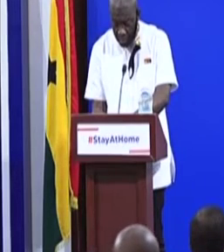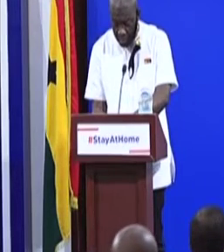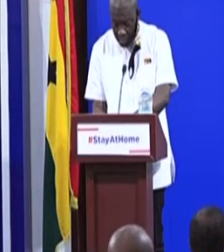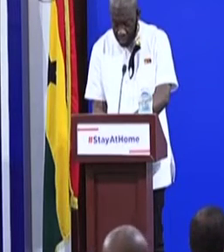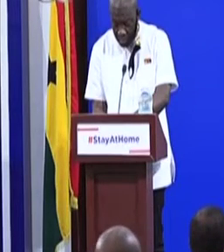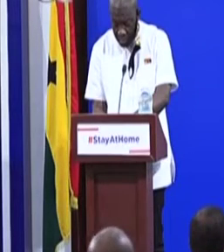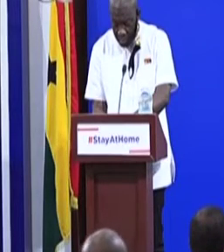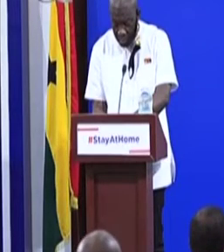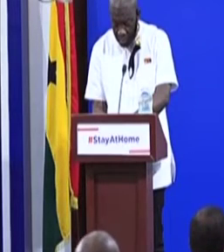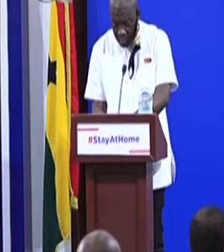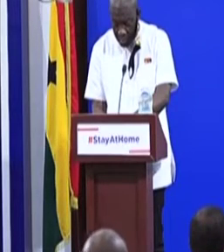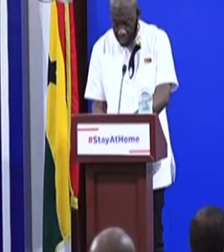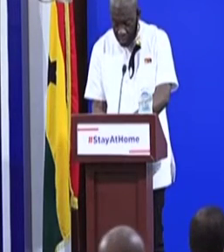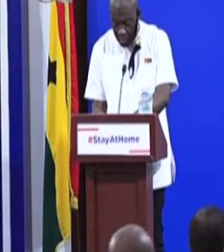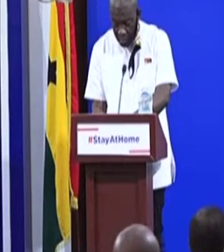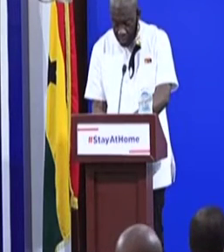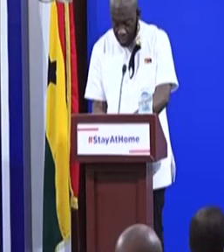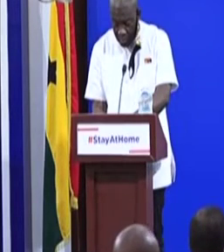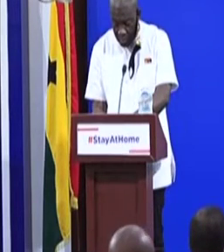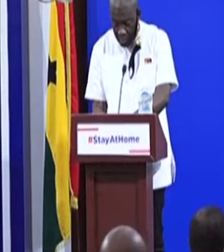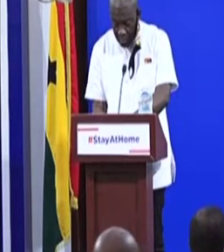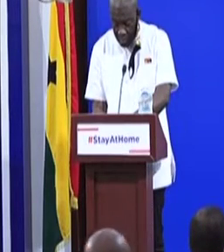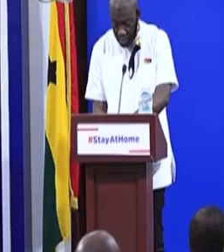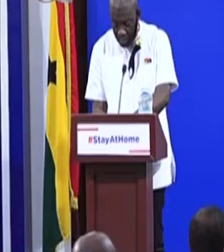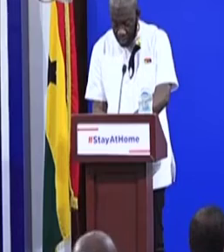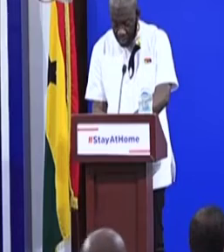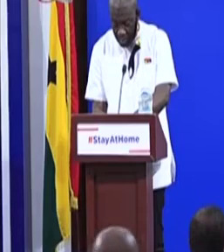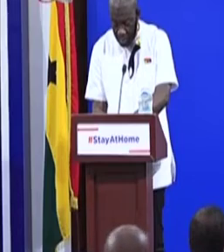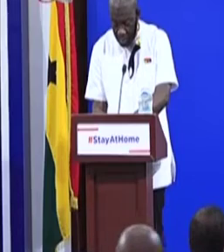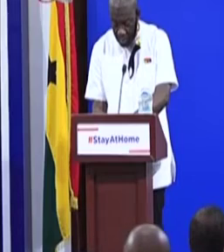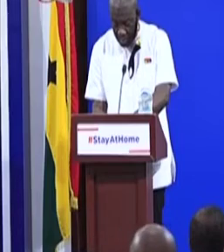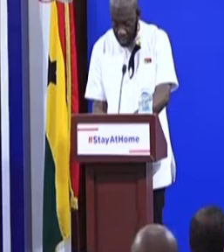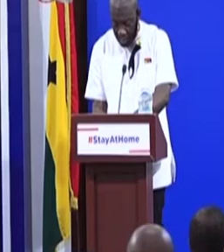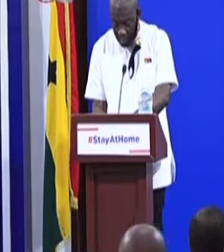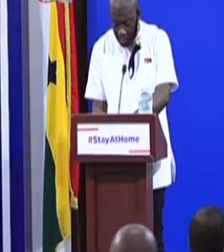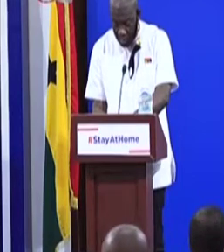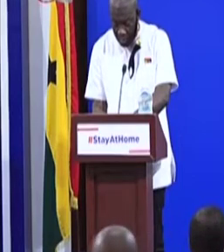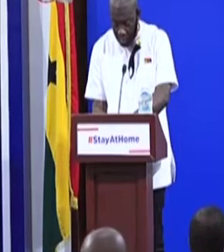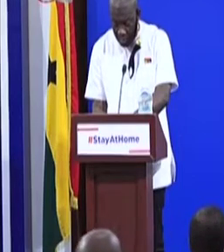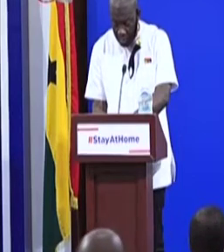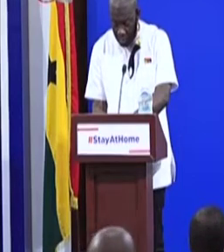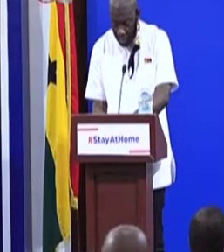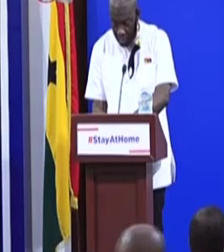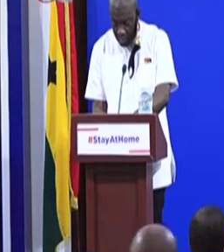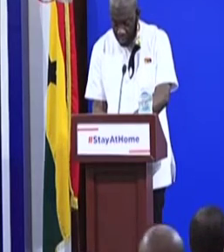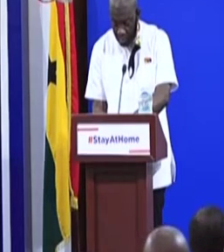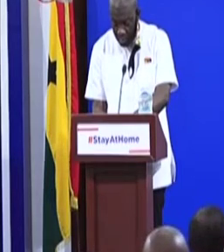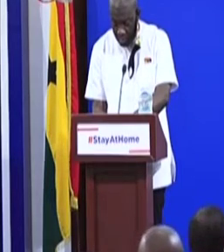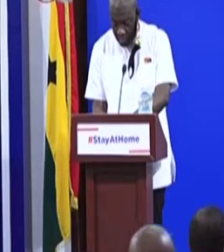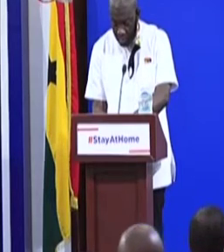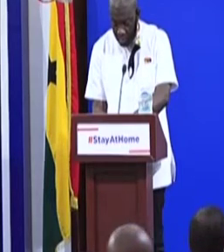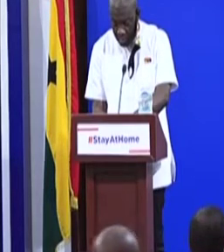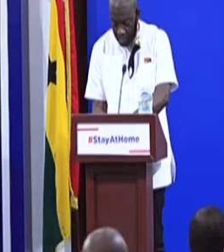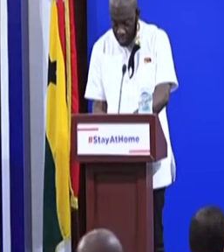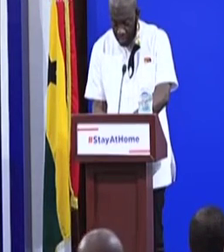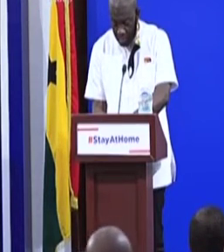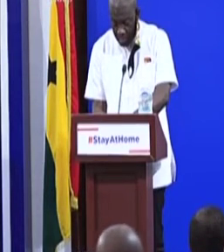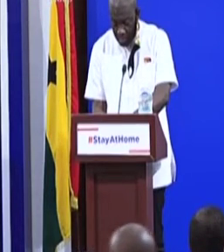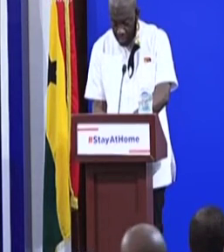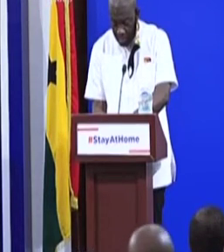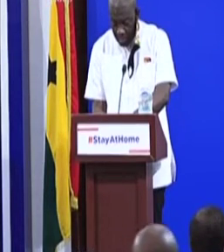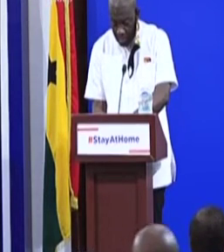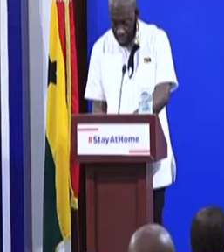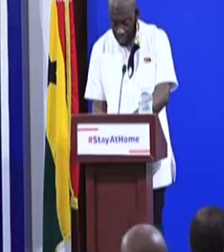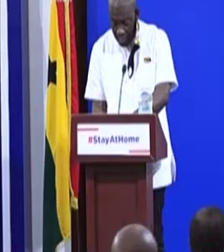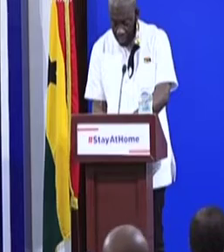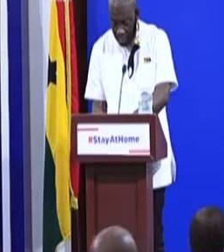2 Nigerians were in the police station, which were